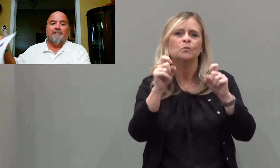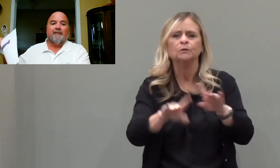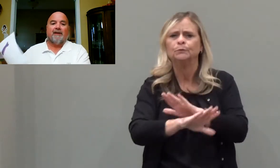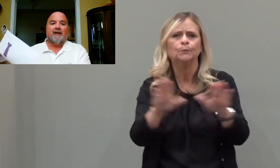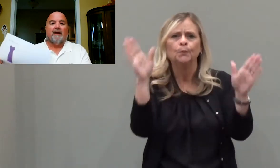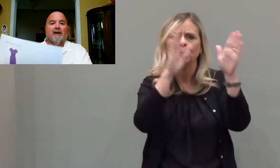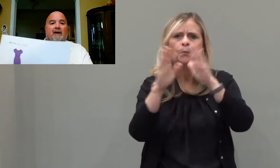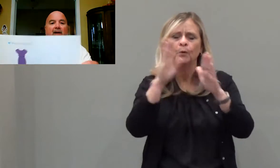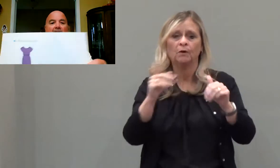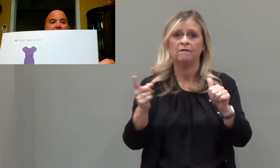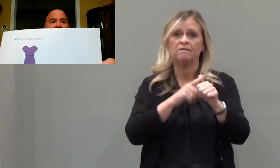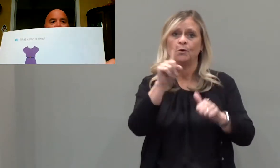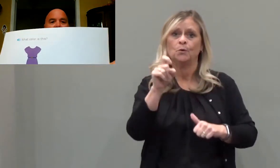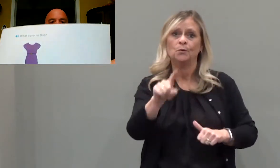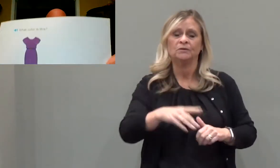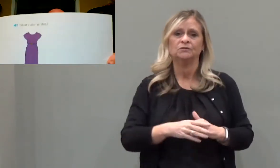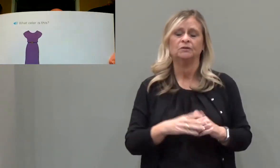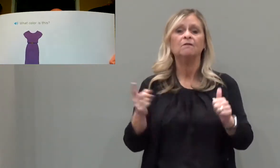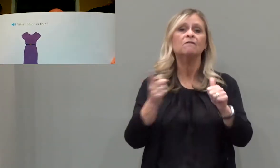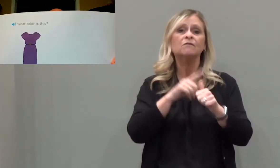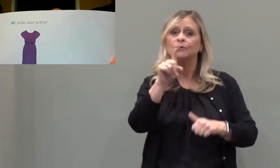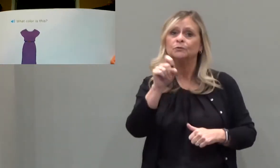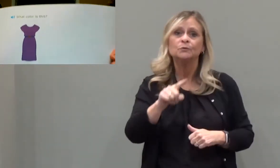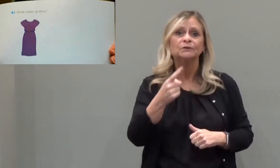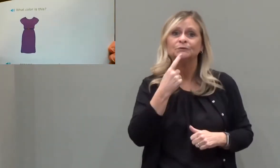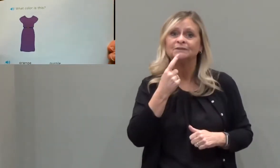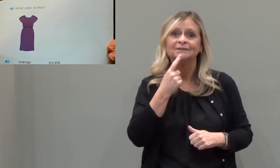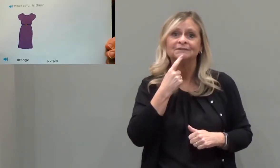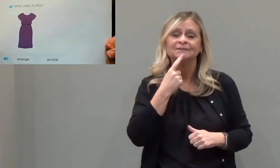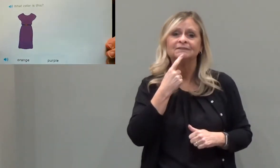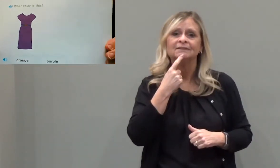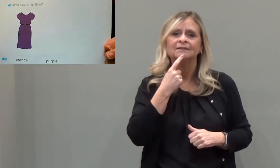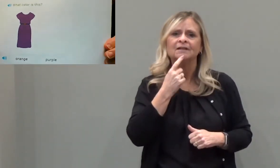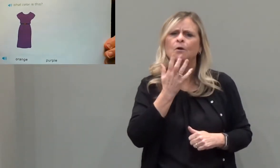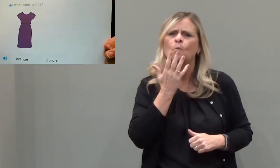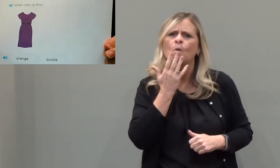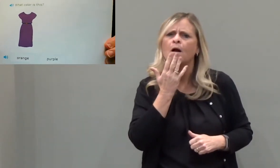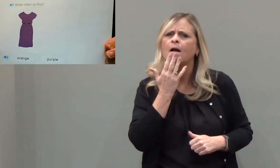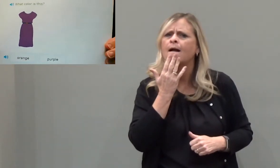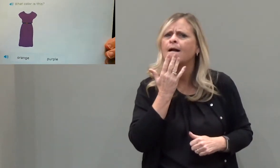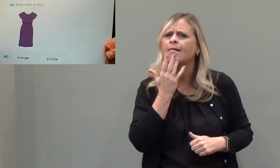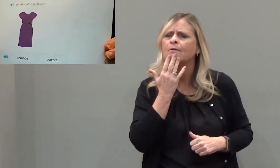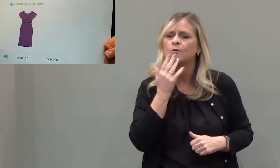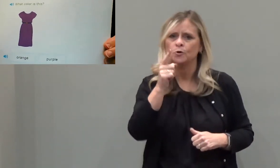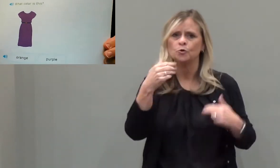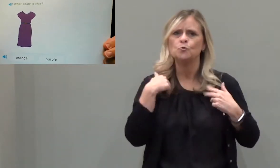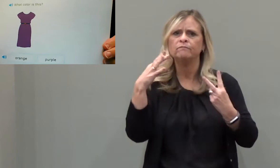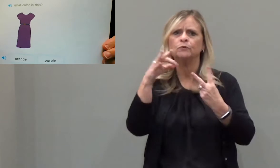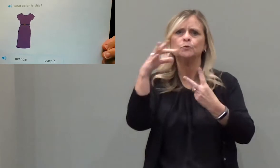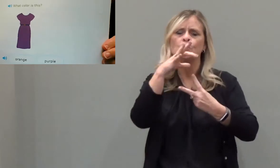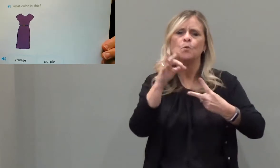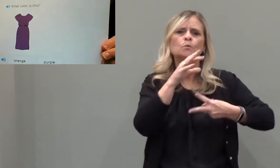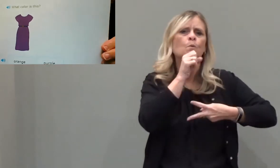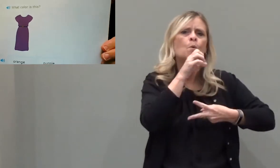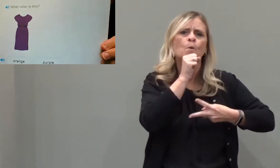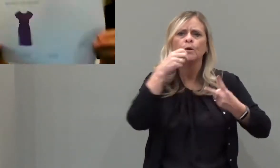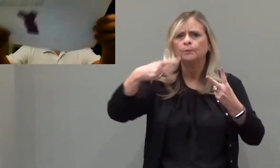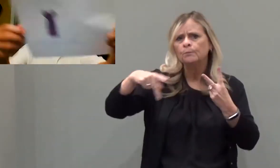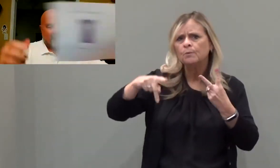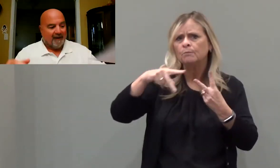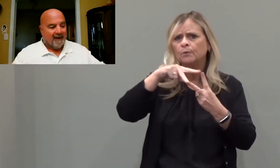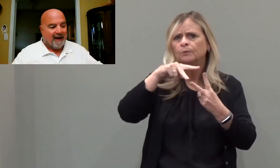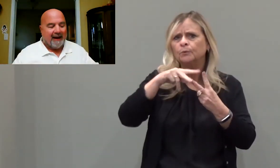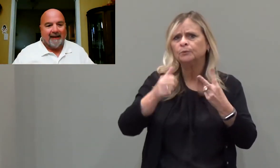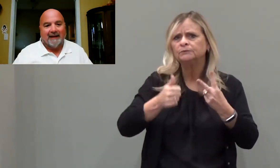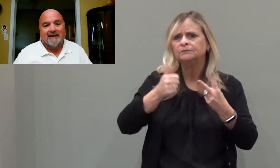one. This first question says, what color is this? And you have a choice of orange or purple.